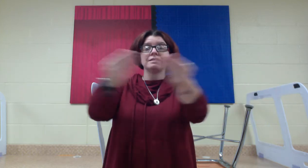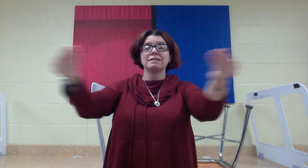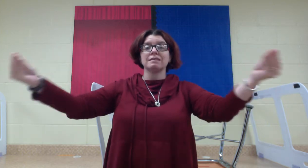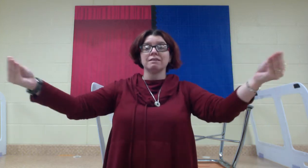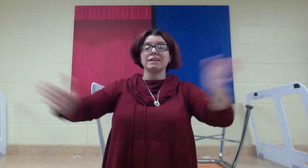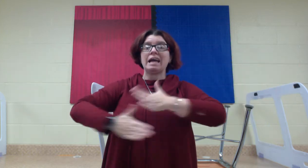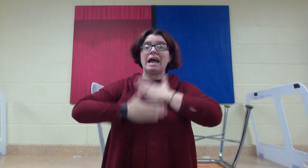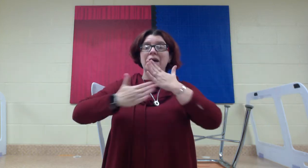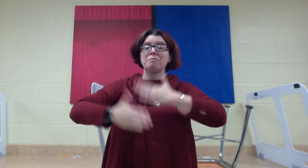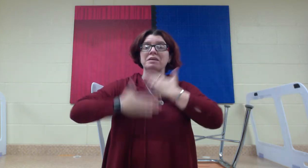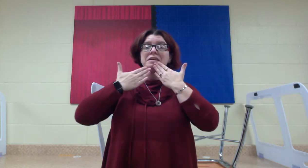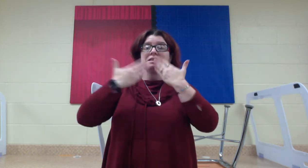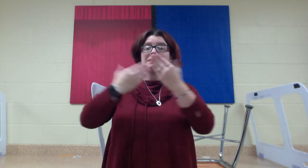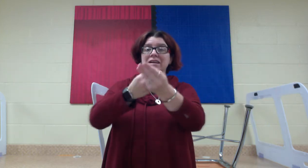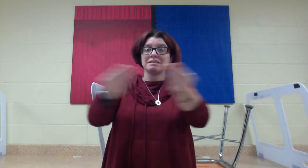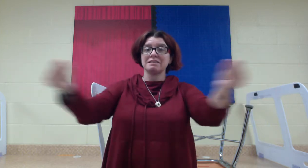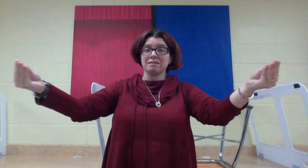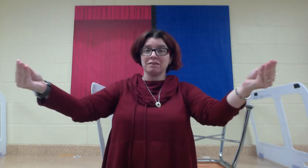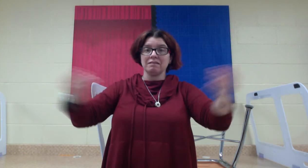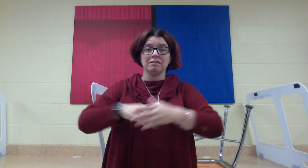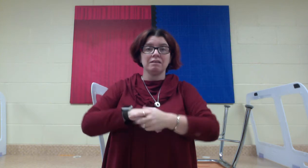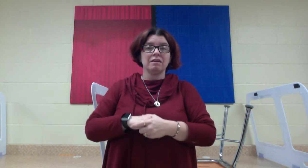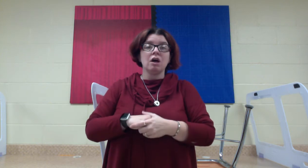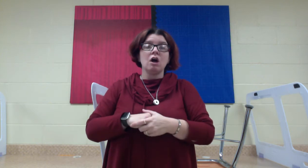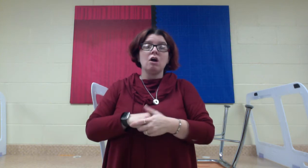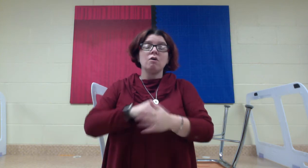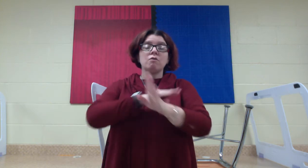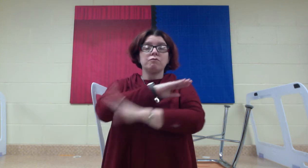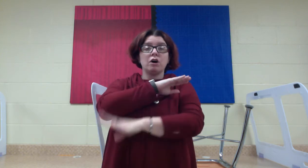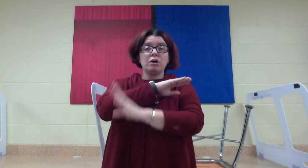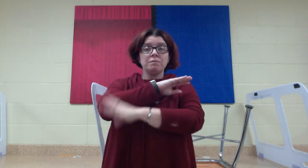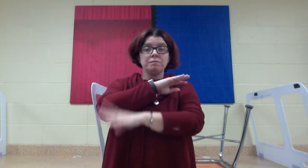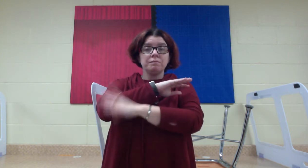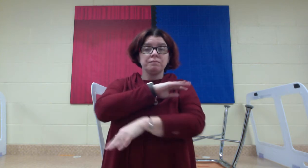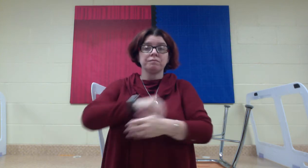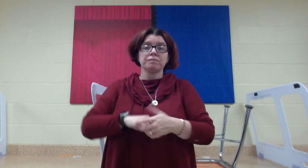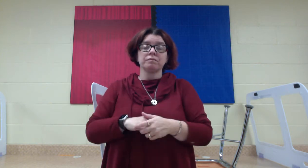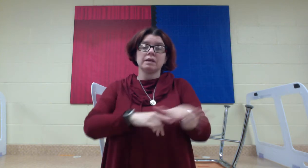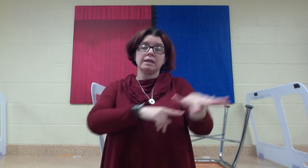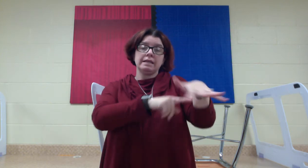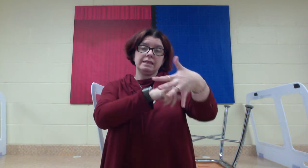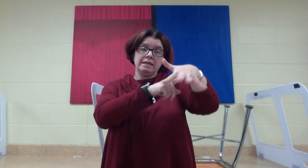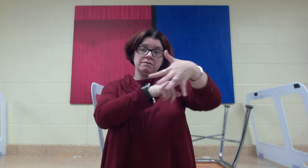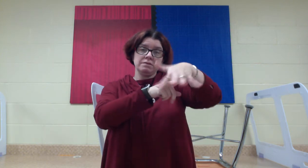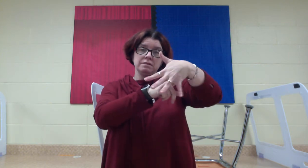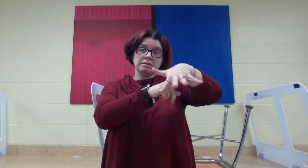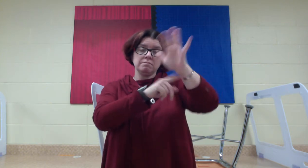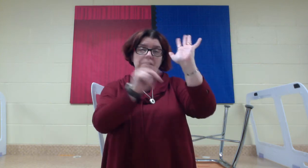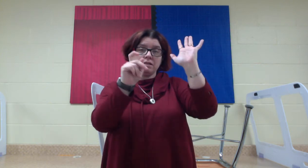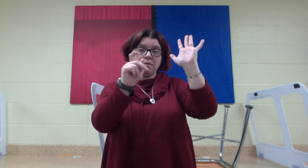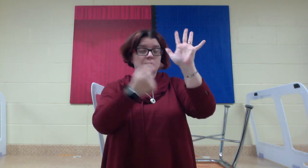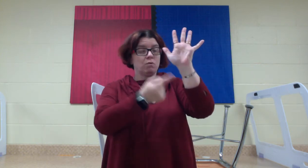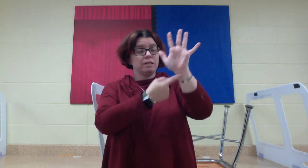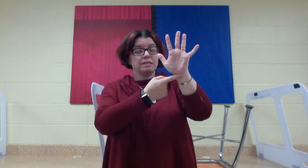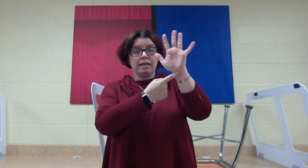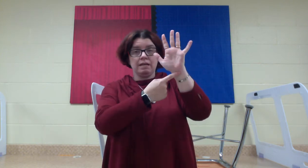Thanksgiving, happy Thanksgiving. Thanksgiving. Fall, leaves, my dominant one is in